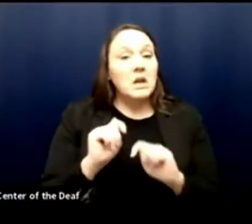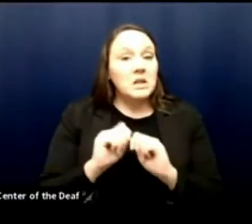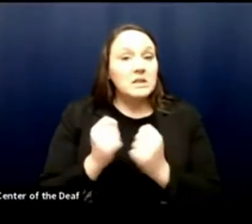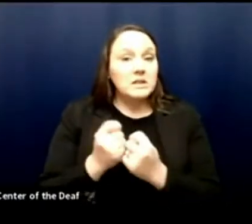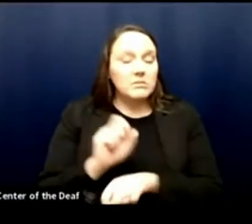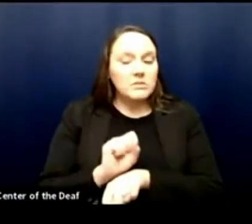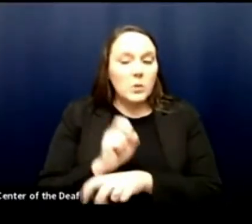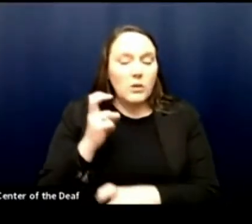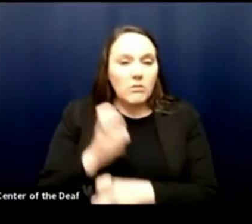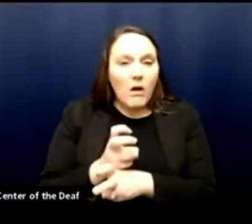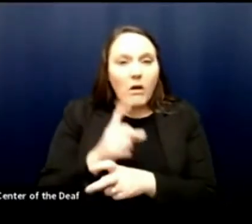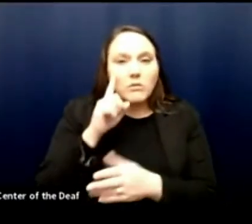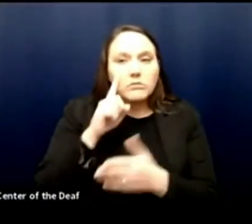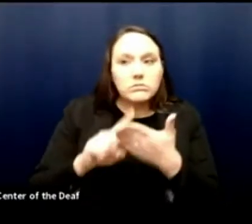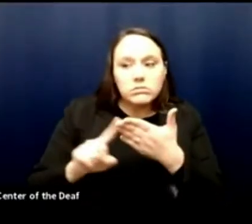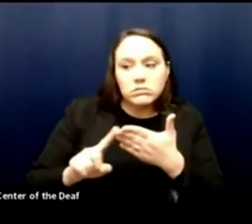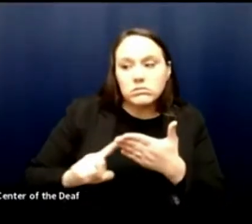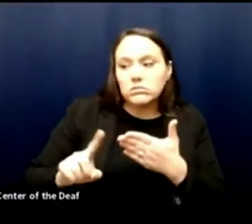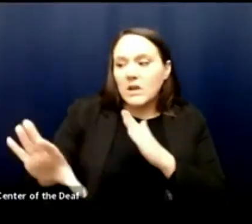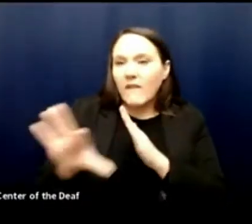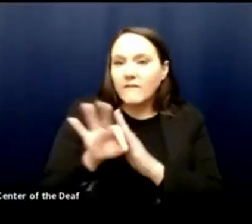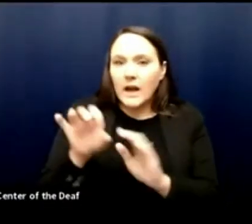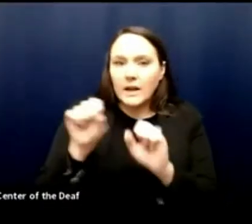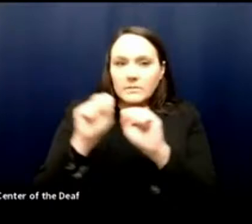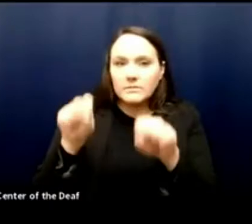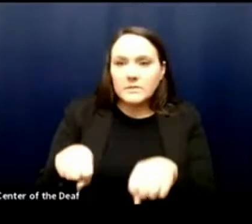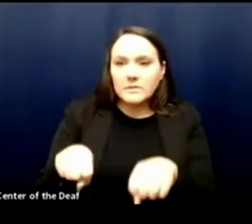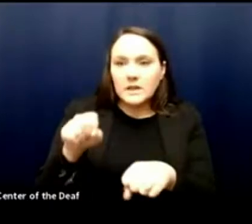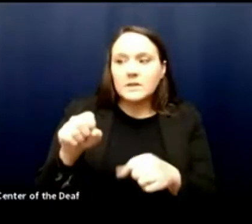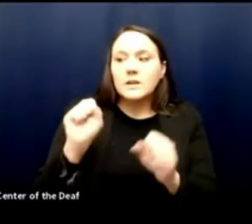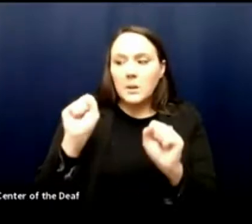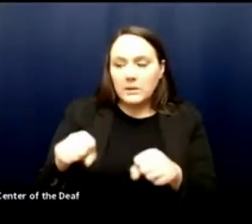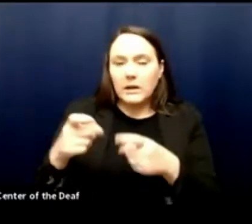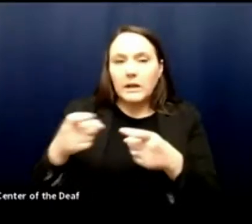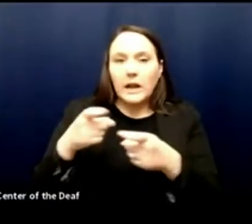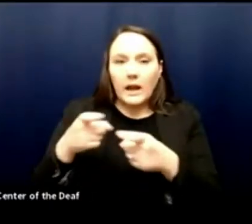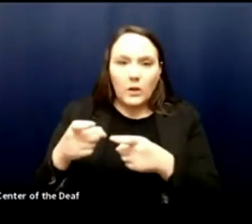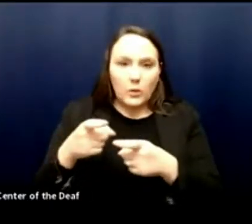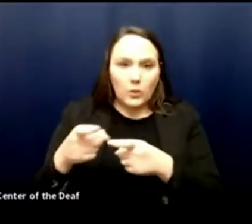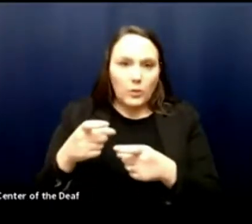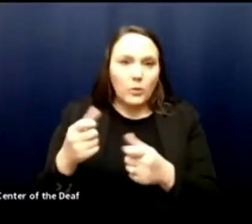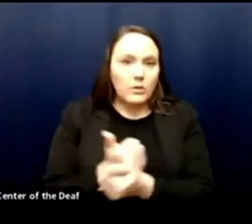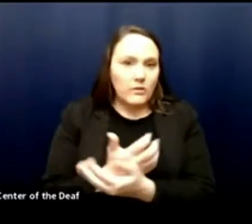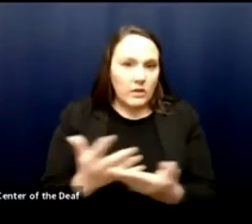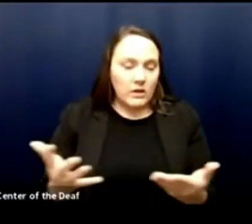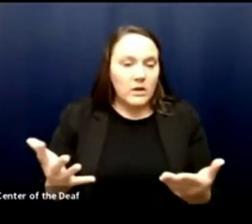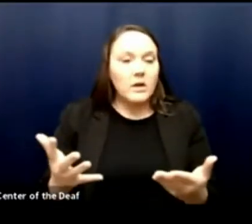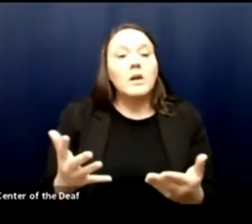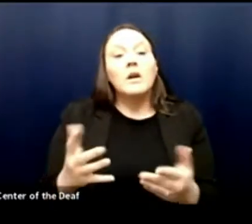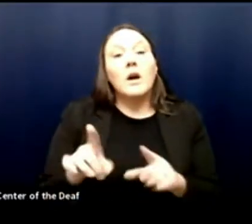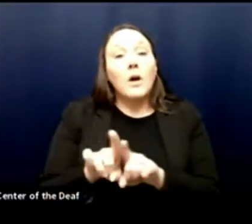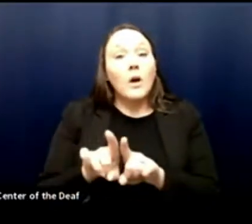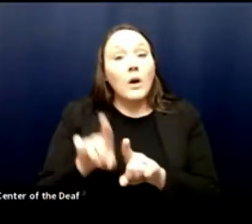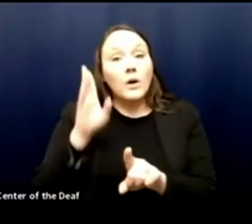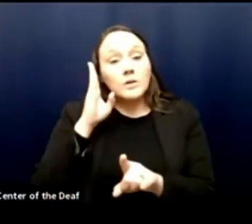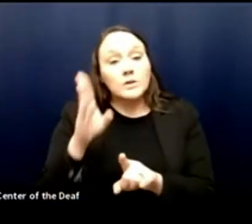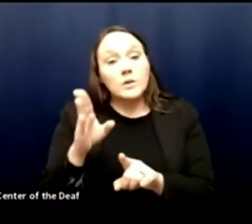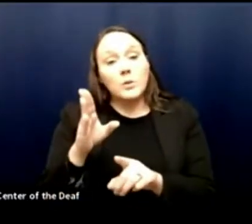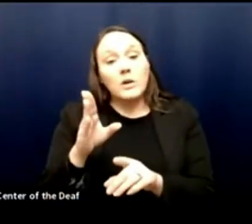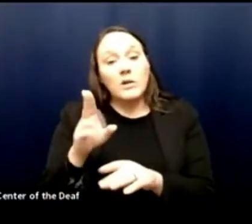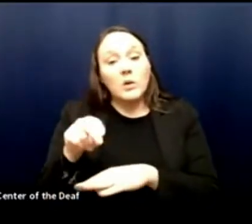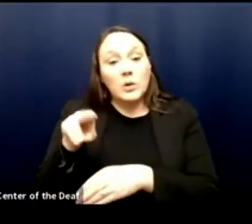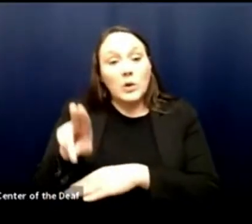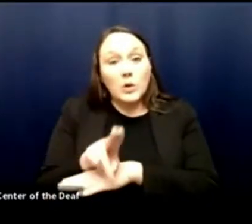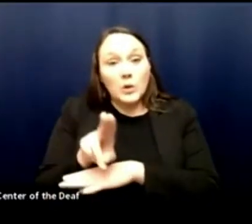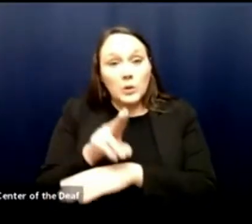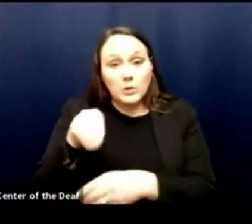find a system that is robust enough to handle the expected volume, while also having features that can be used internally by our